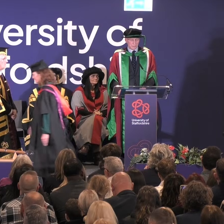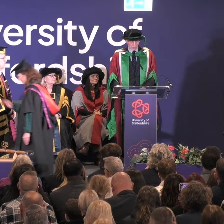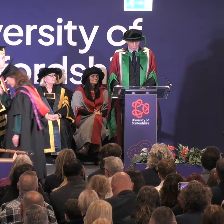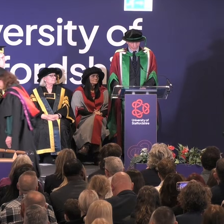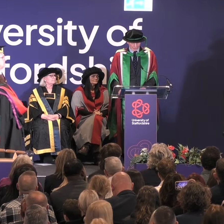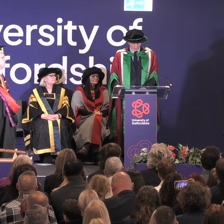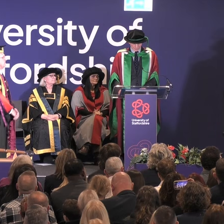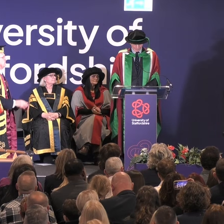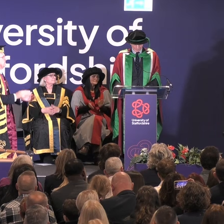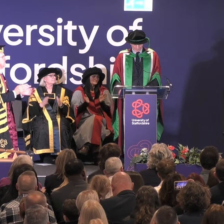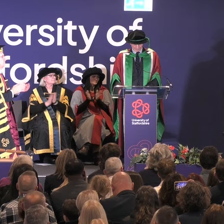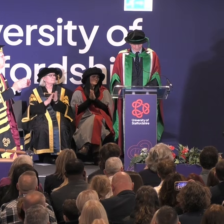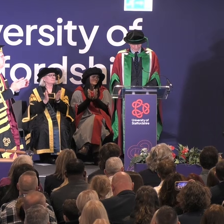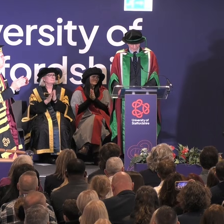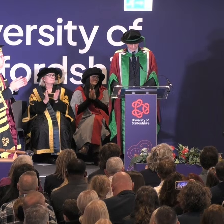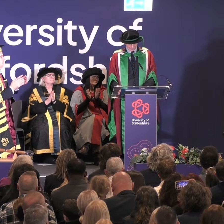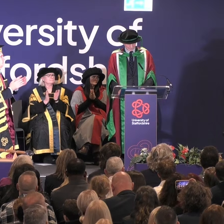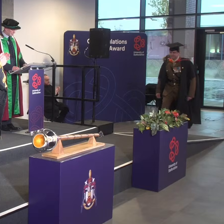James Ricks.